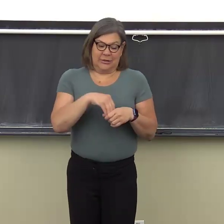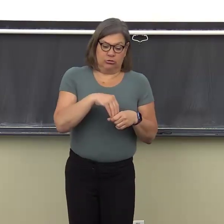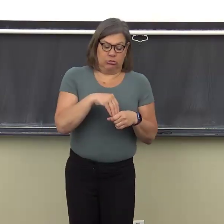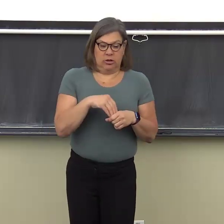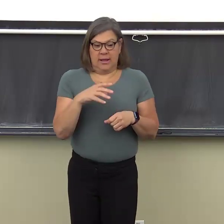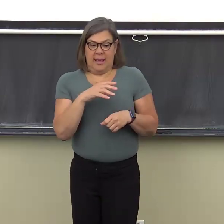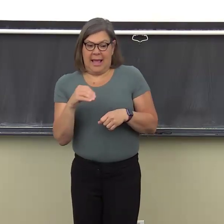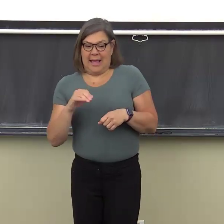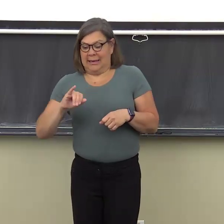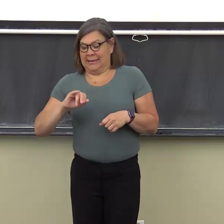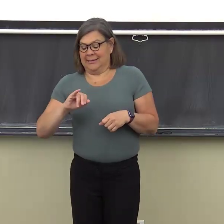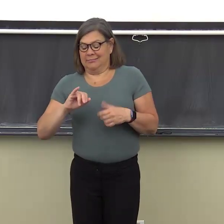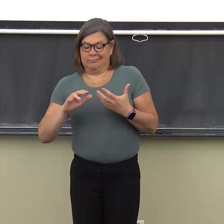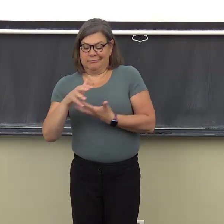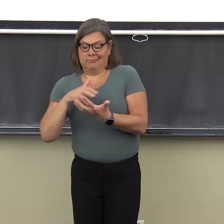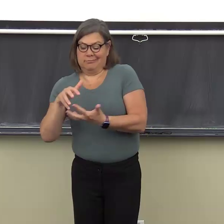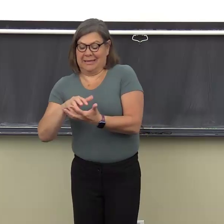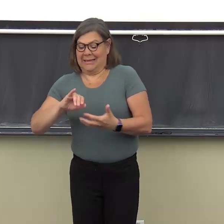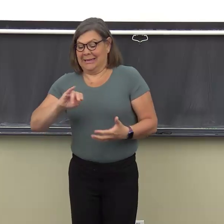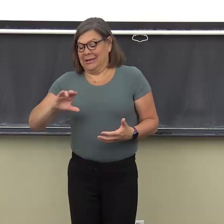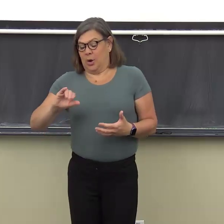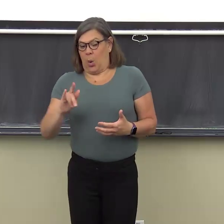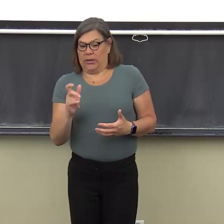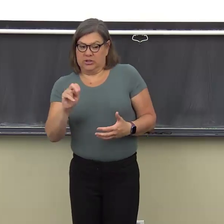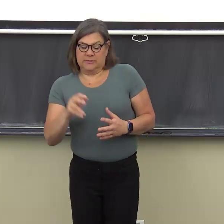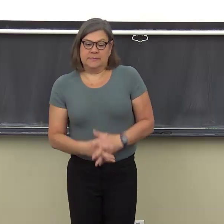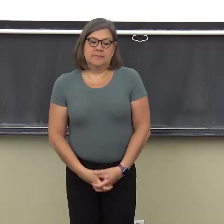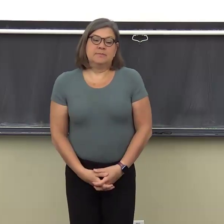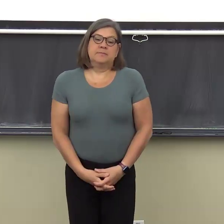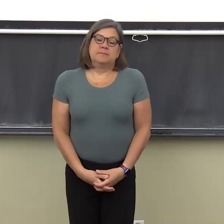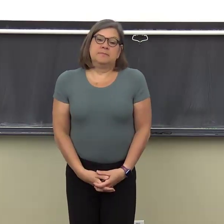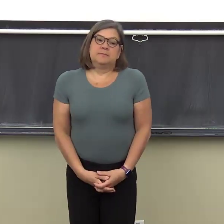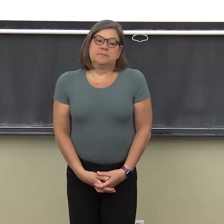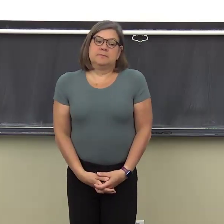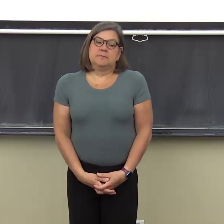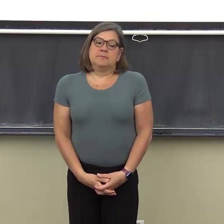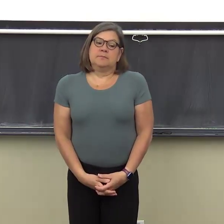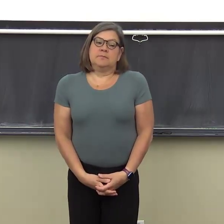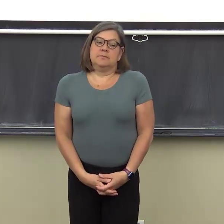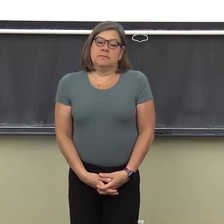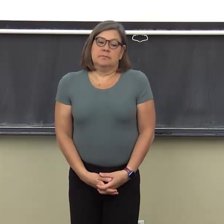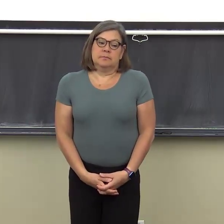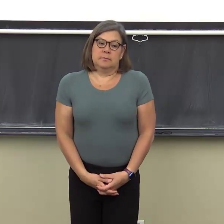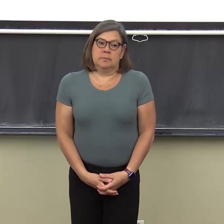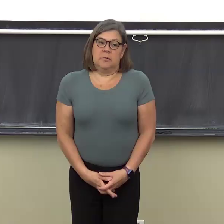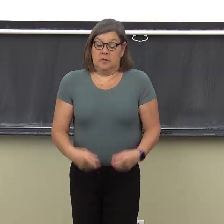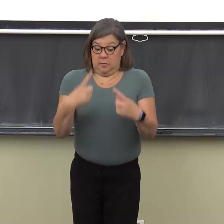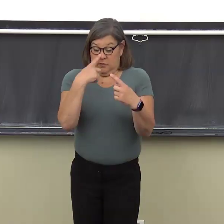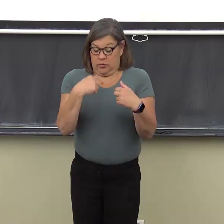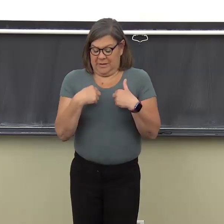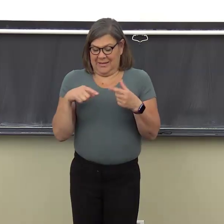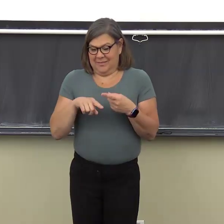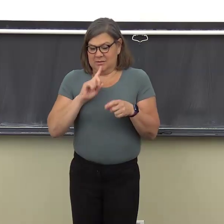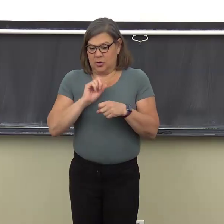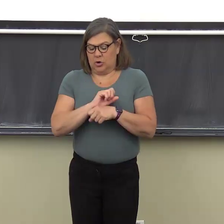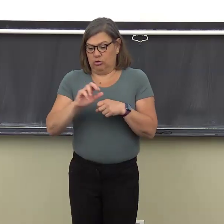would say in coalition and more broadly. So for me, those are all just both, to me, these are just like realities,